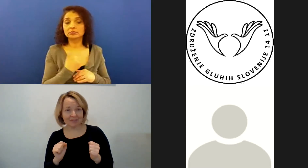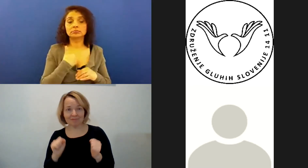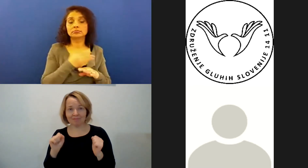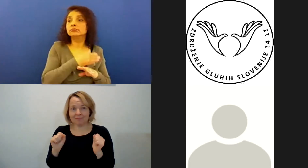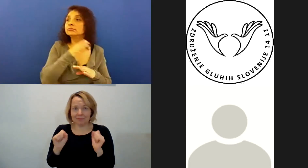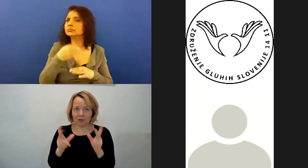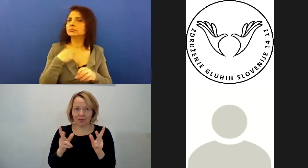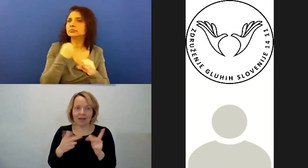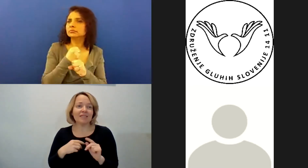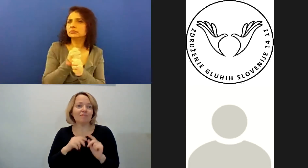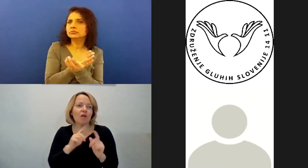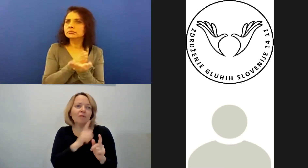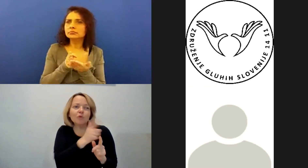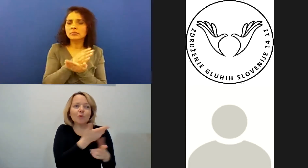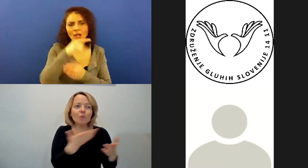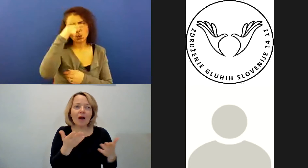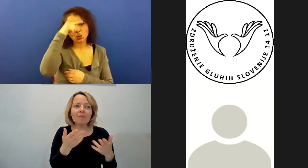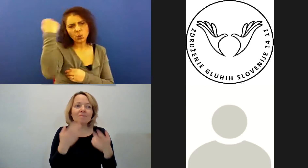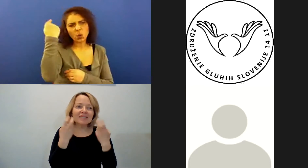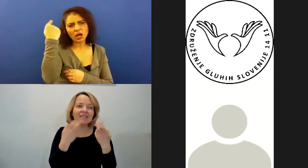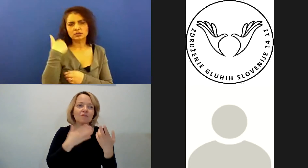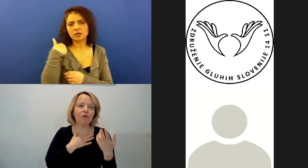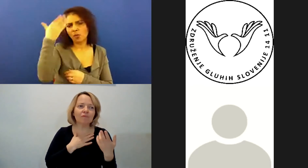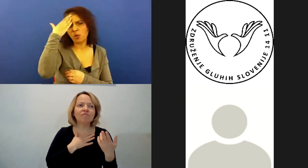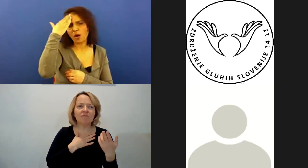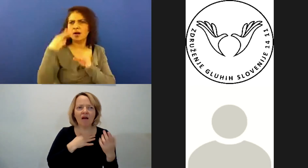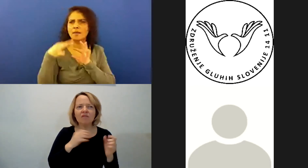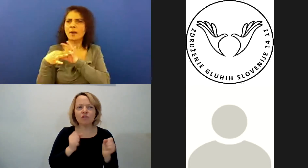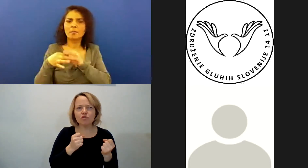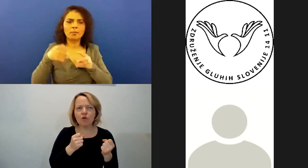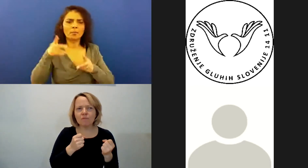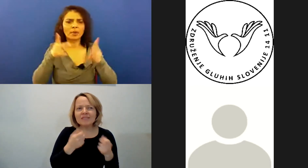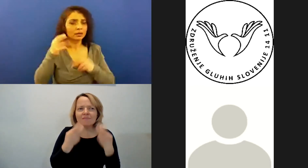I was allowed to stay. Swiss deaf people wouldn't help me.